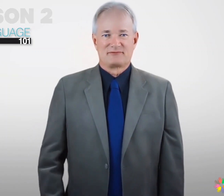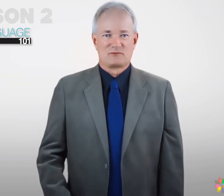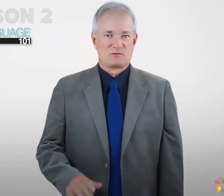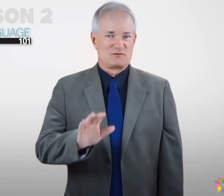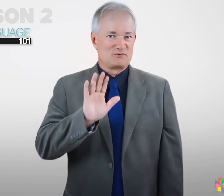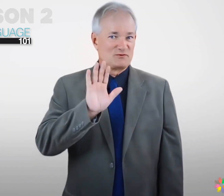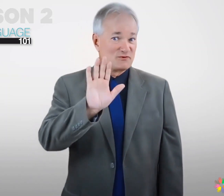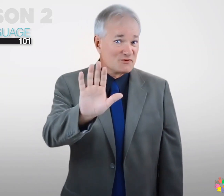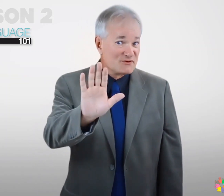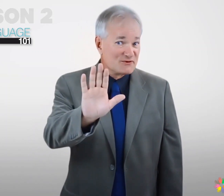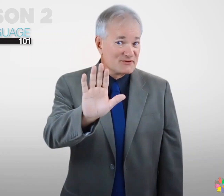your,